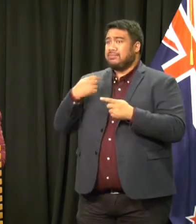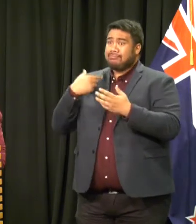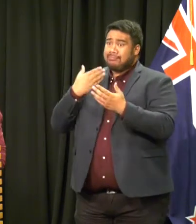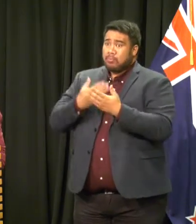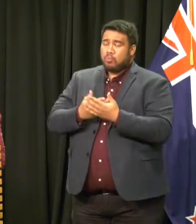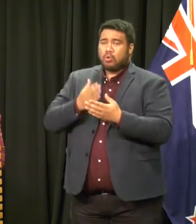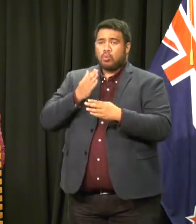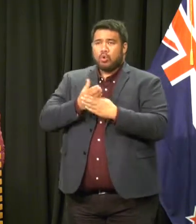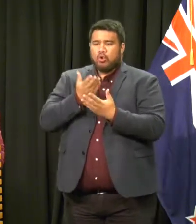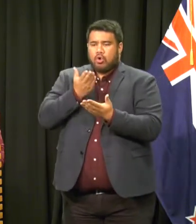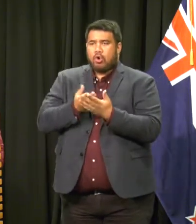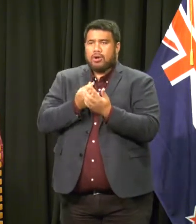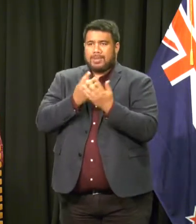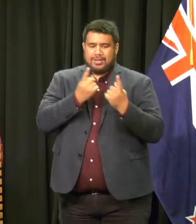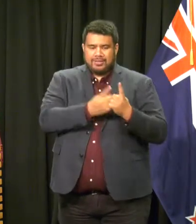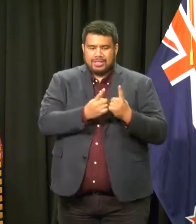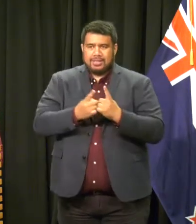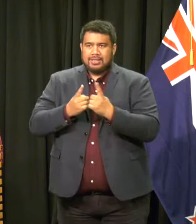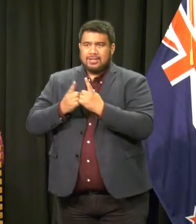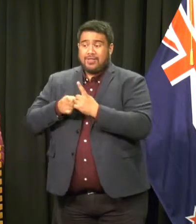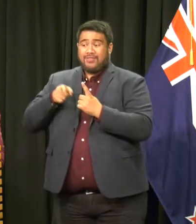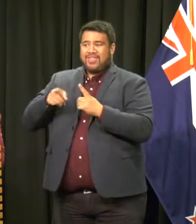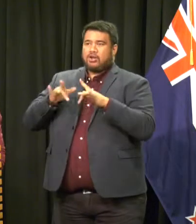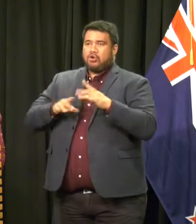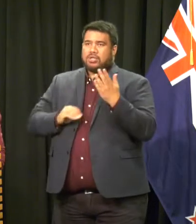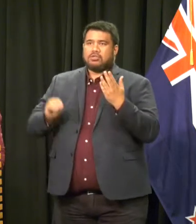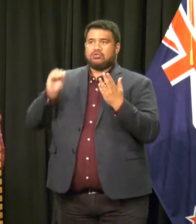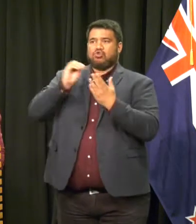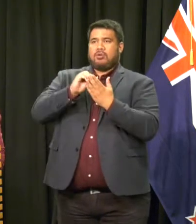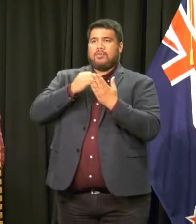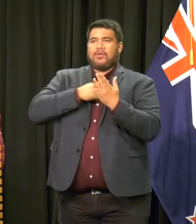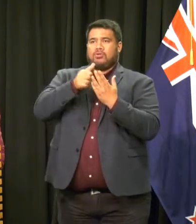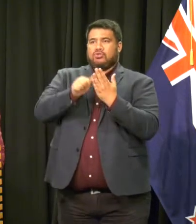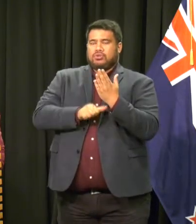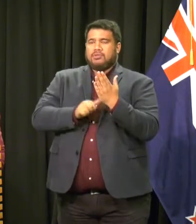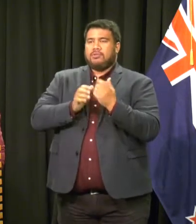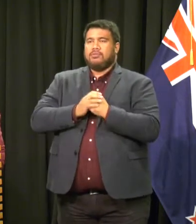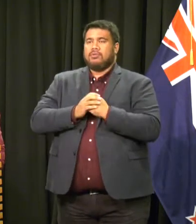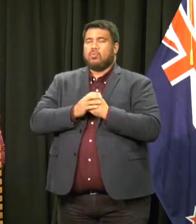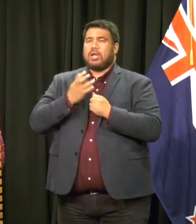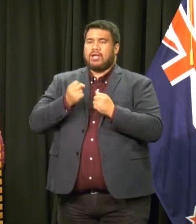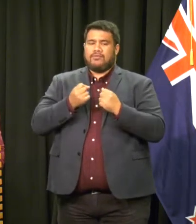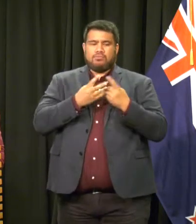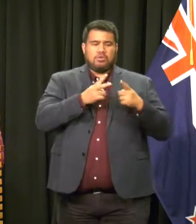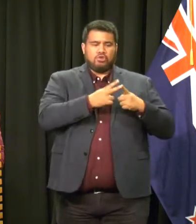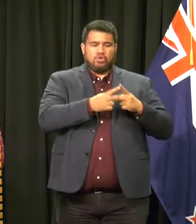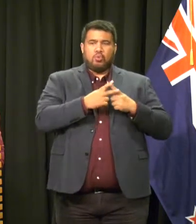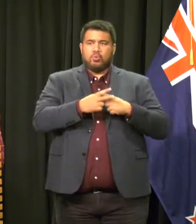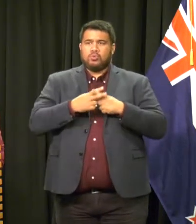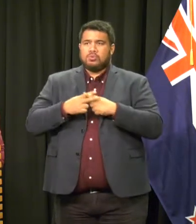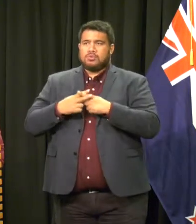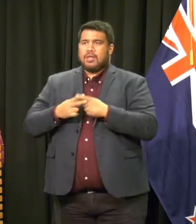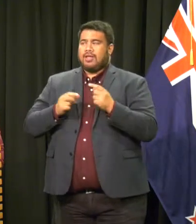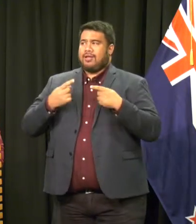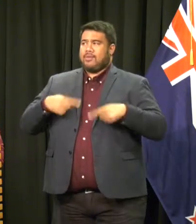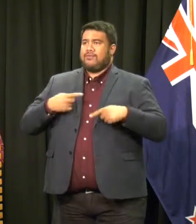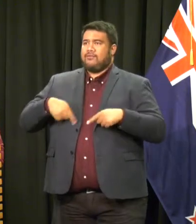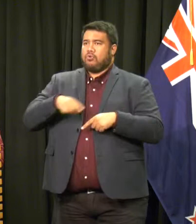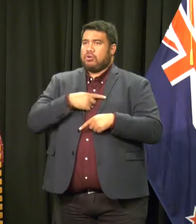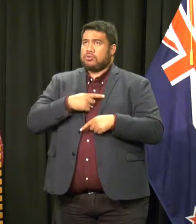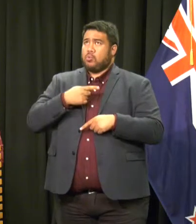just hasn't fallen to the top of our agenda. We have a range of tools available to us, which I think we use